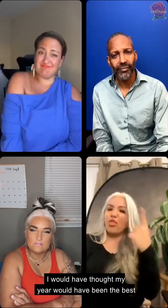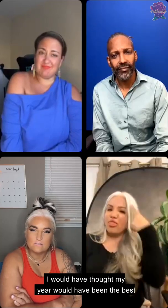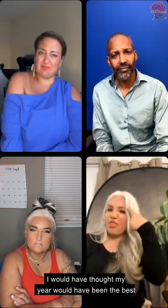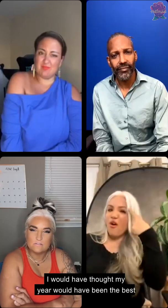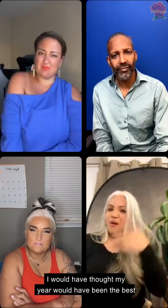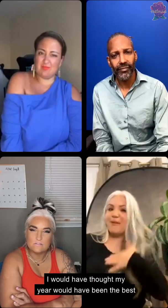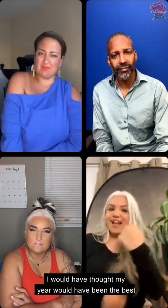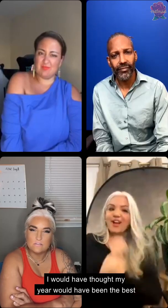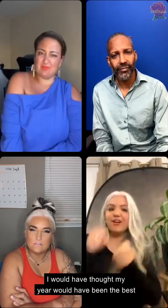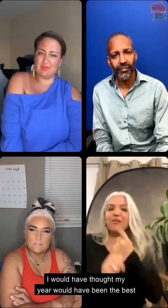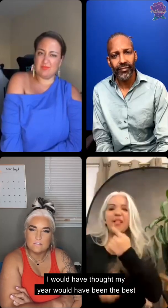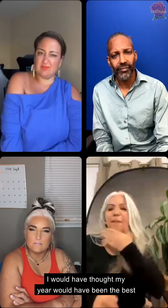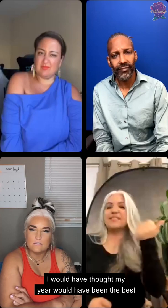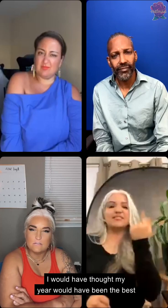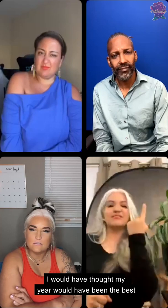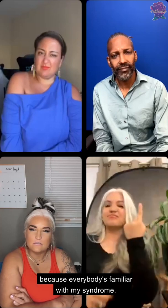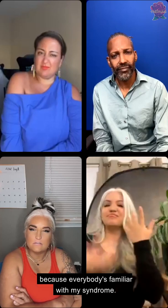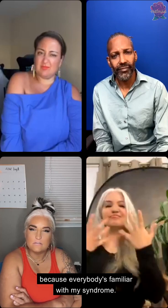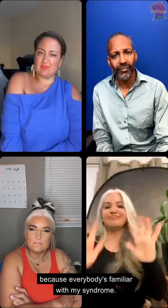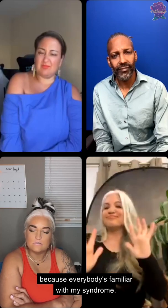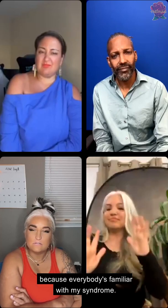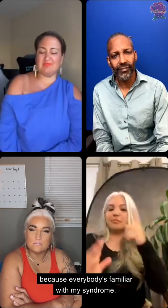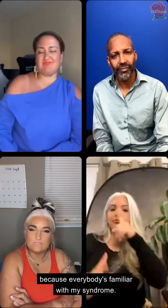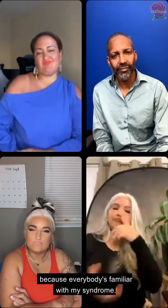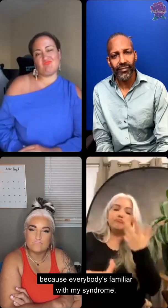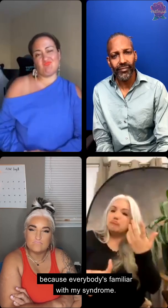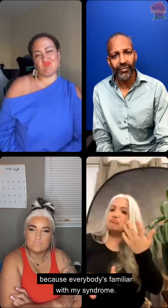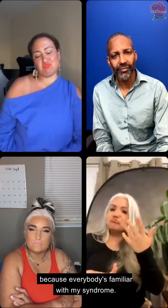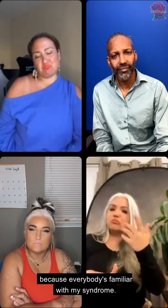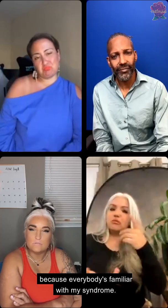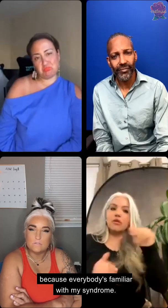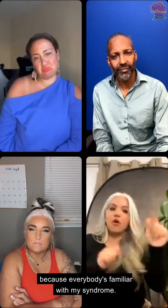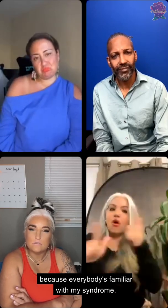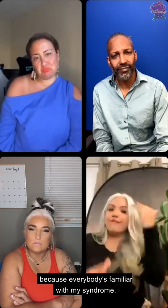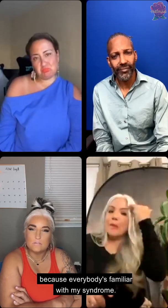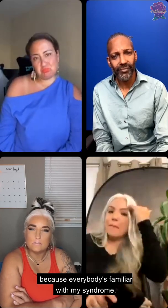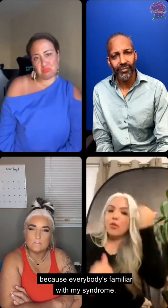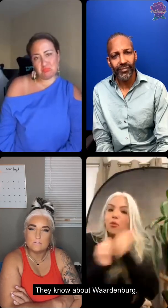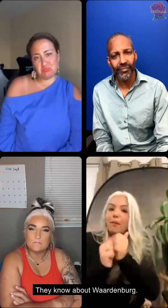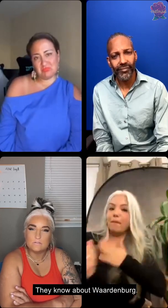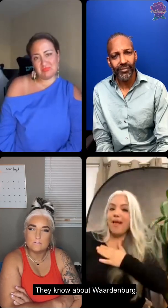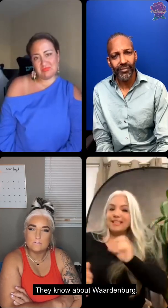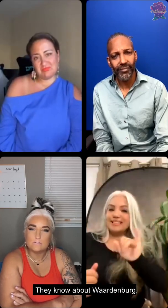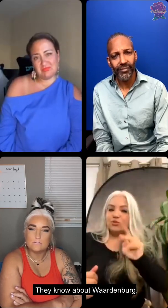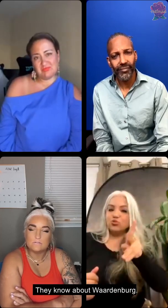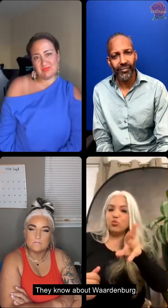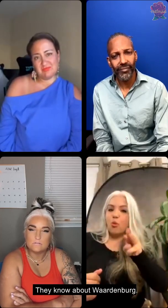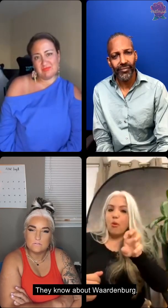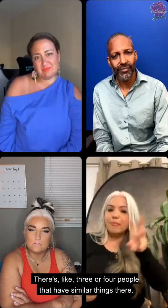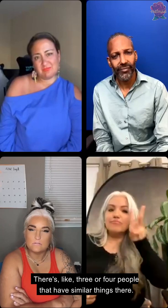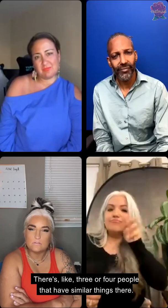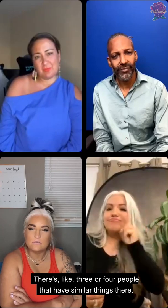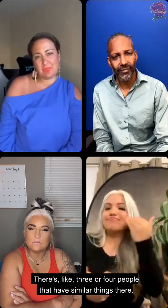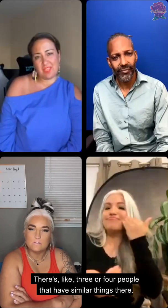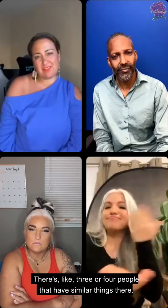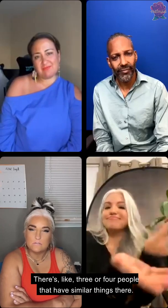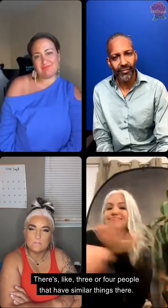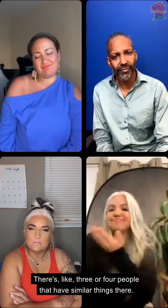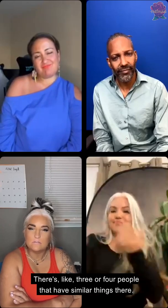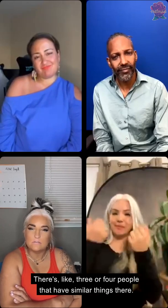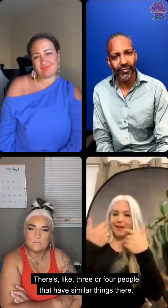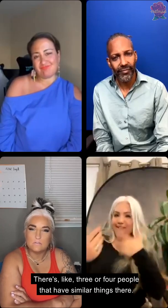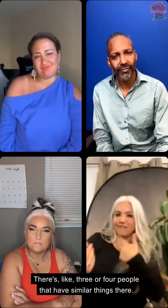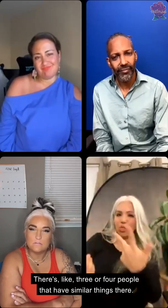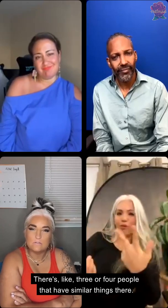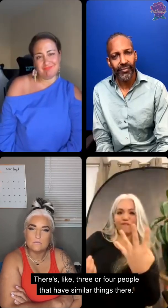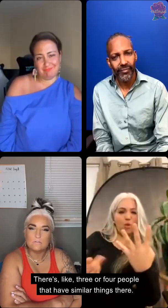would have thought my year would have been the best because everybody's familiar with my syndrome. They know about Wardenbergs. There's